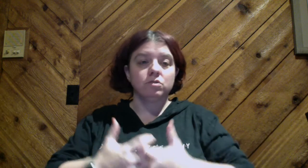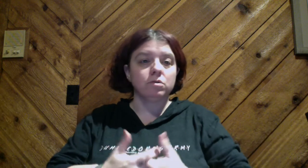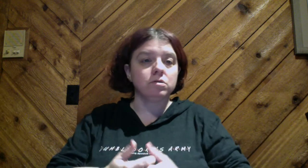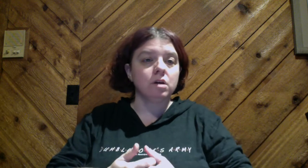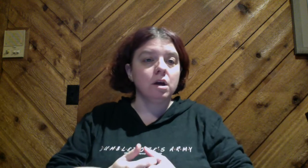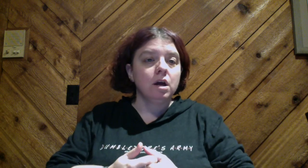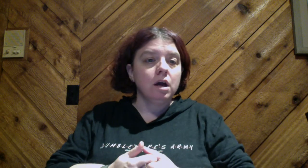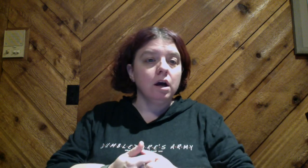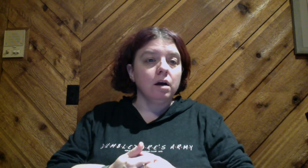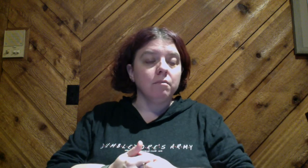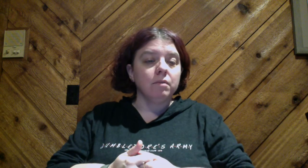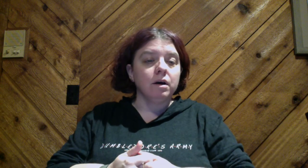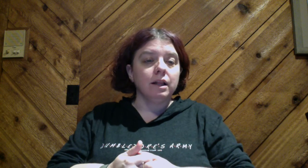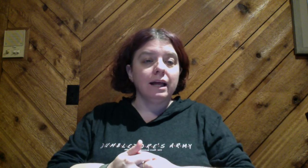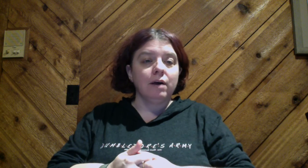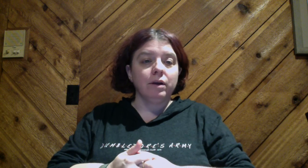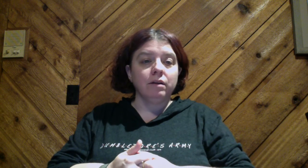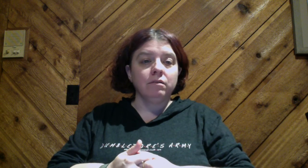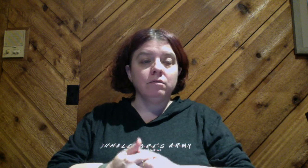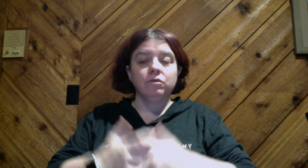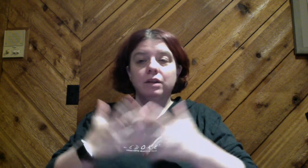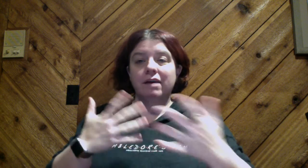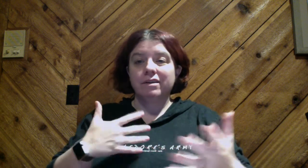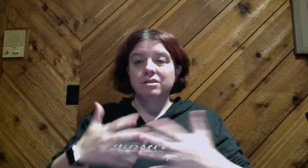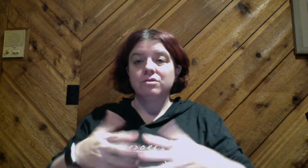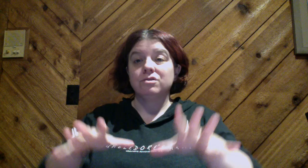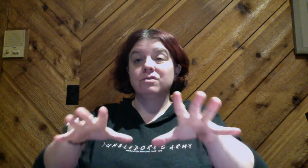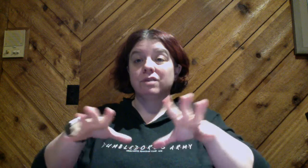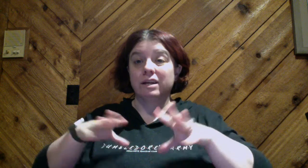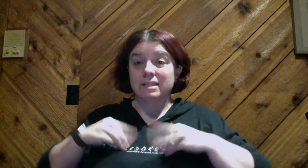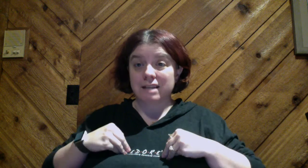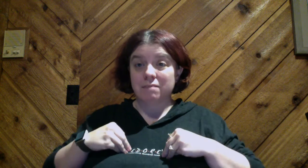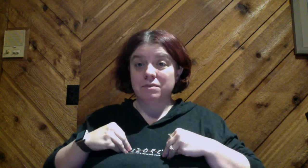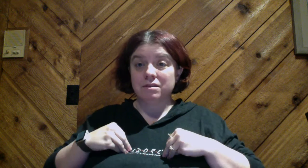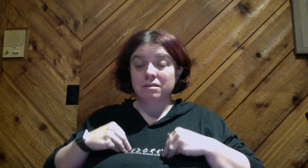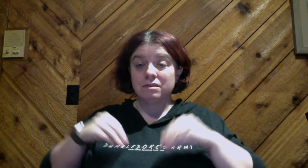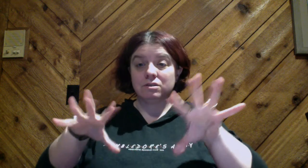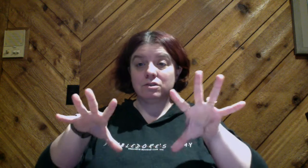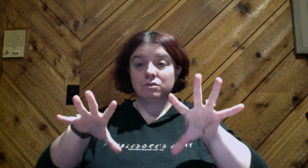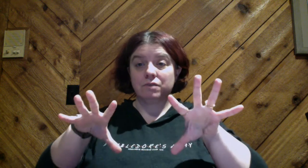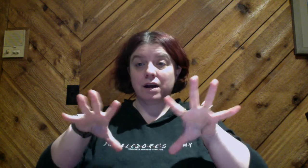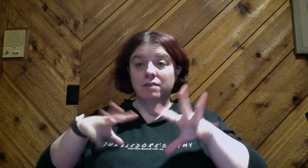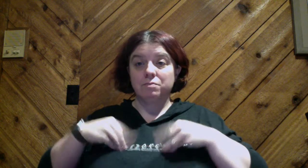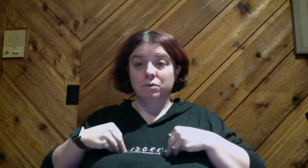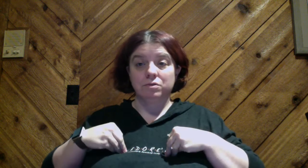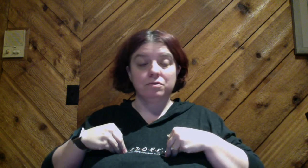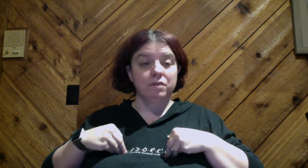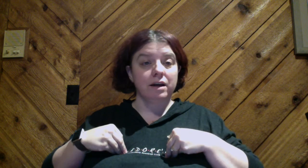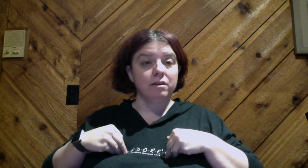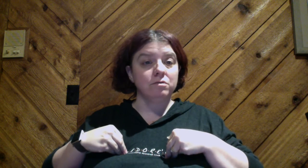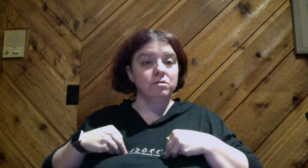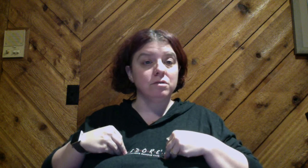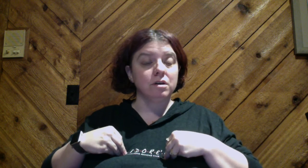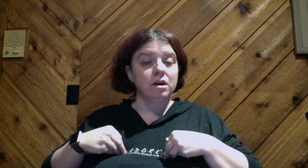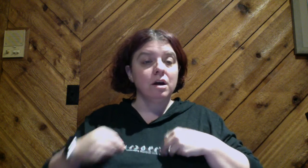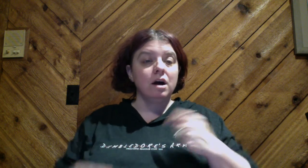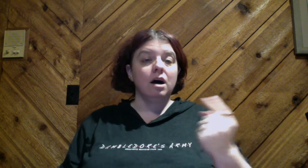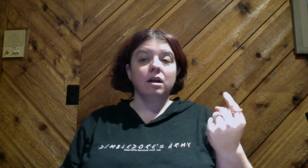individuals. Allowing us to do this, except, it's 2 5s, pulls to flat O's.